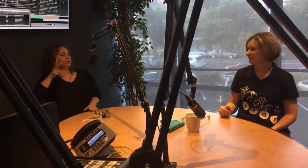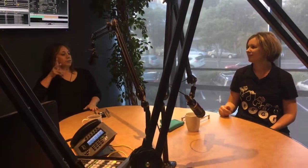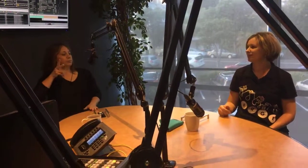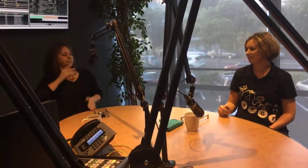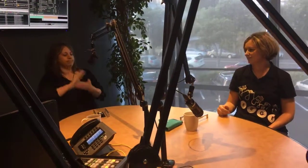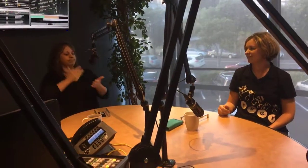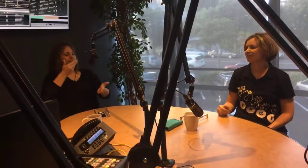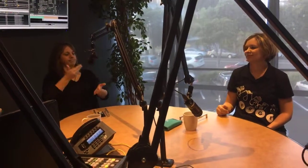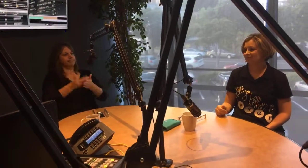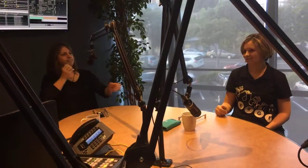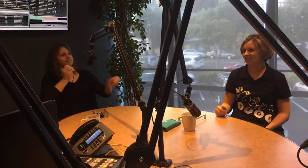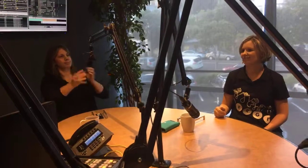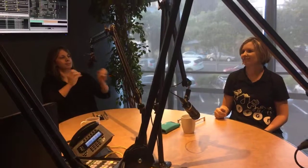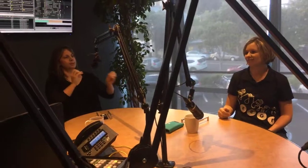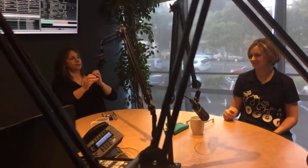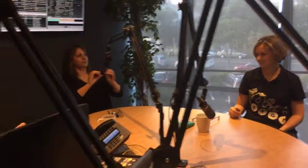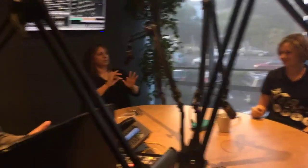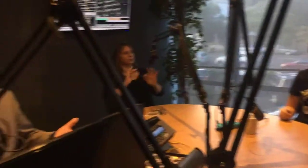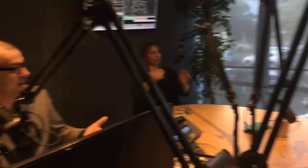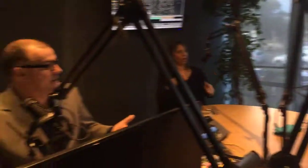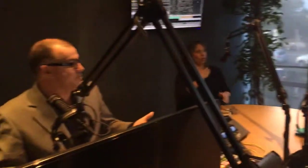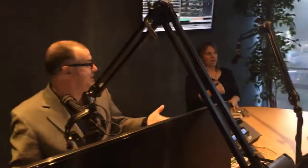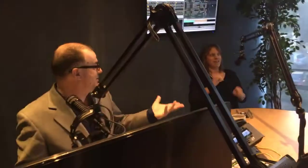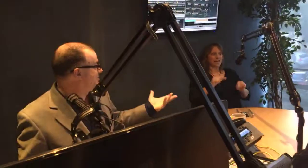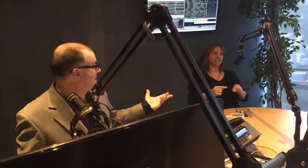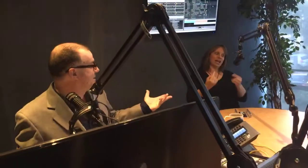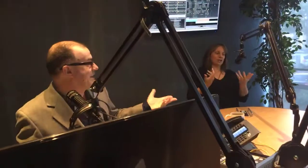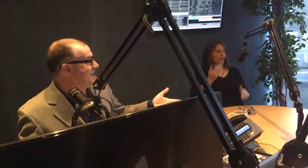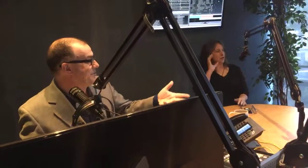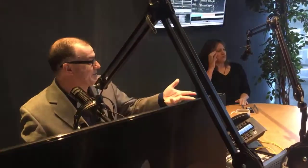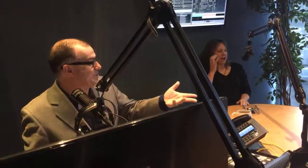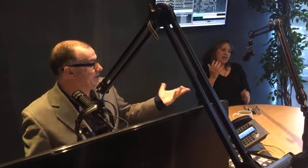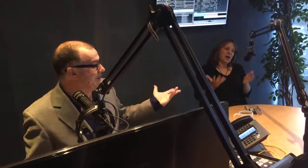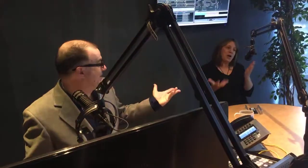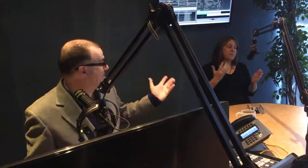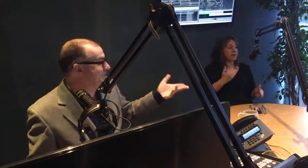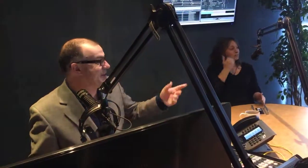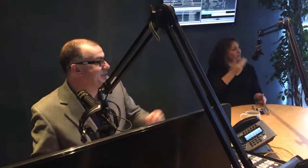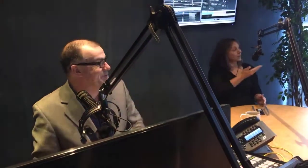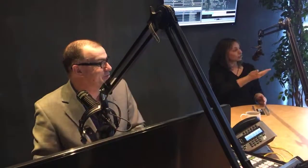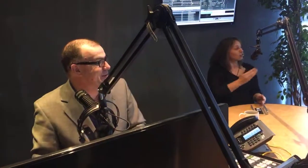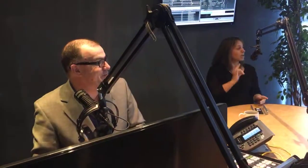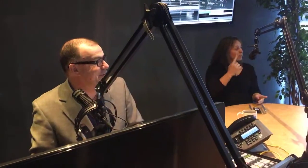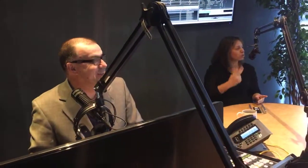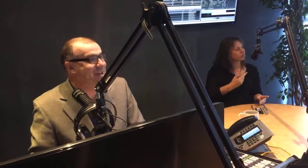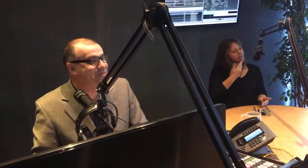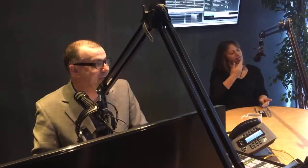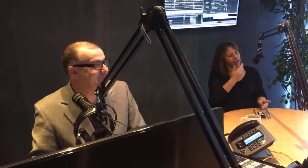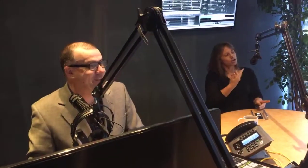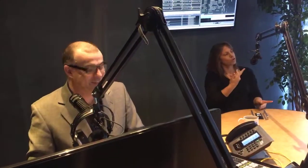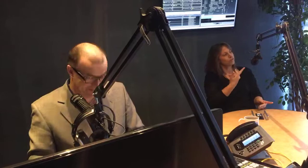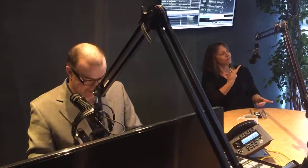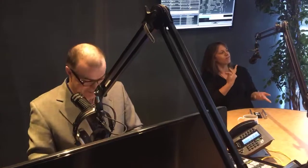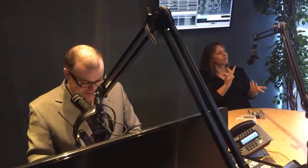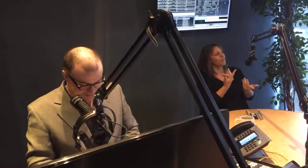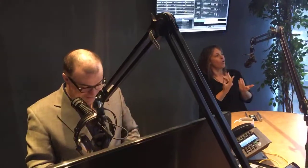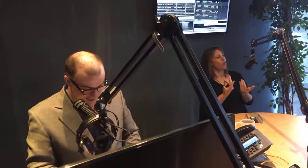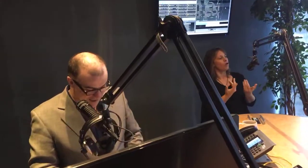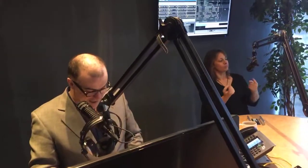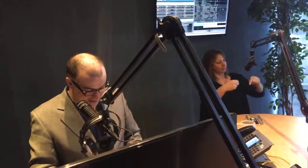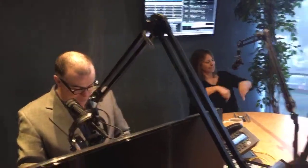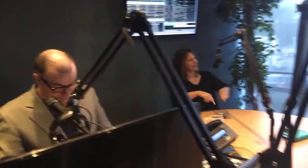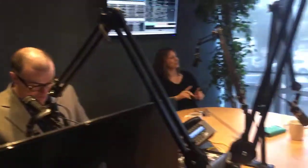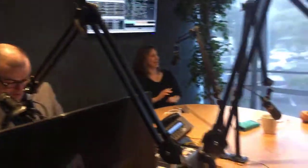her. So one of the challenges of doing this on radio, but Victoria, Laura, thank you very much for helping us to do